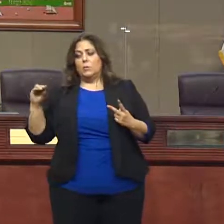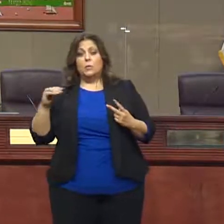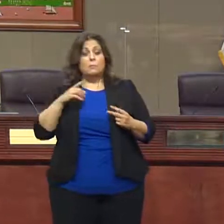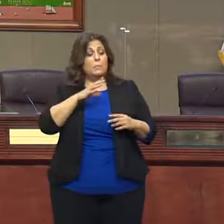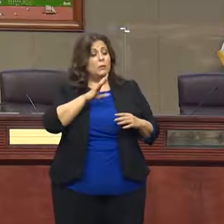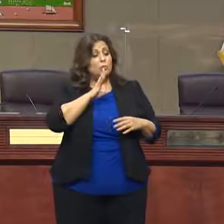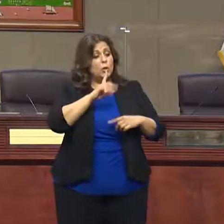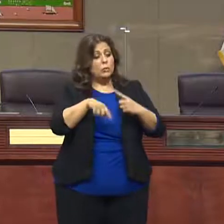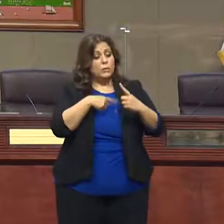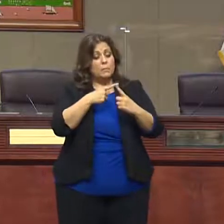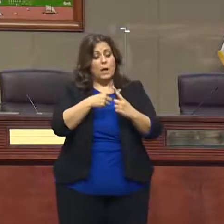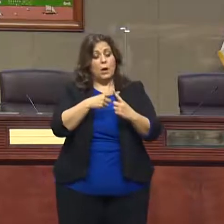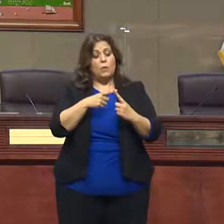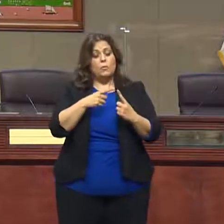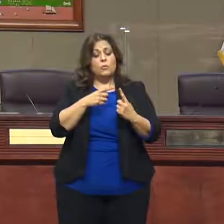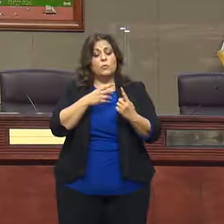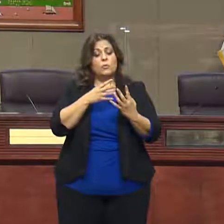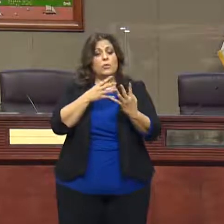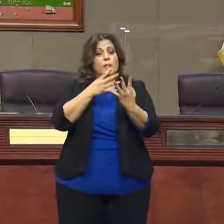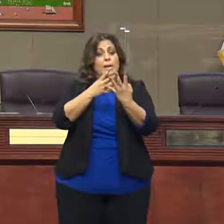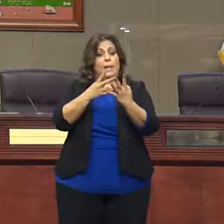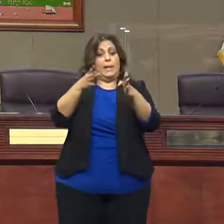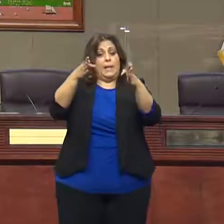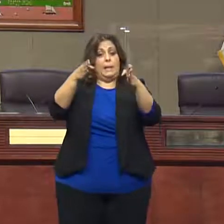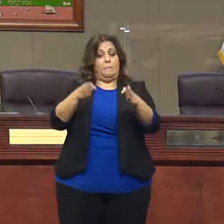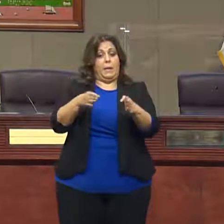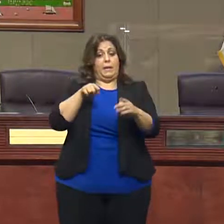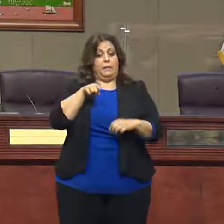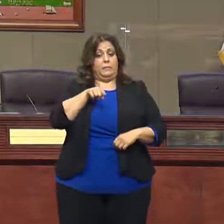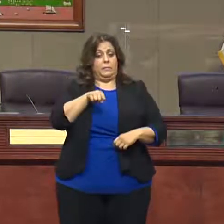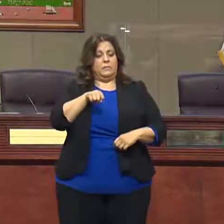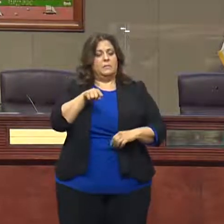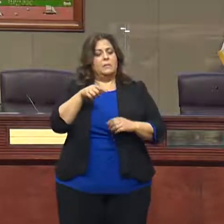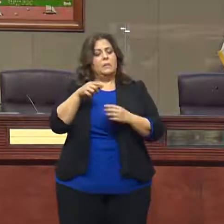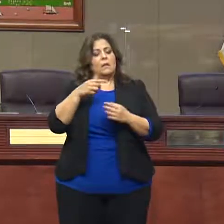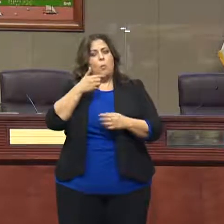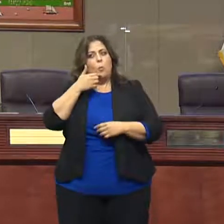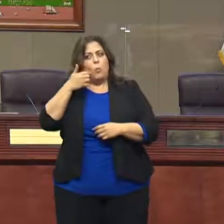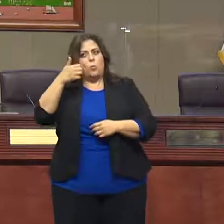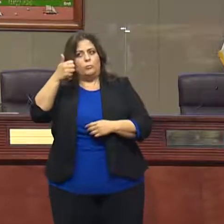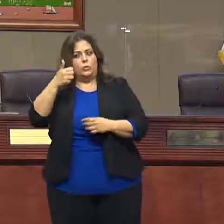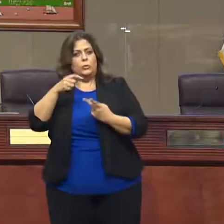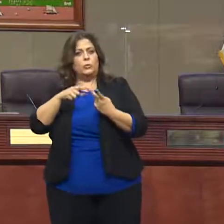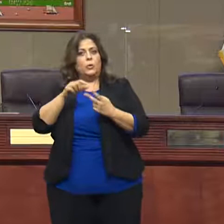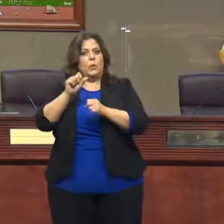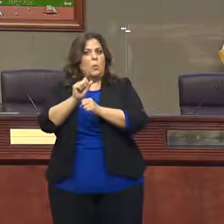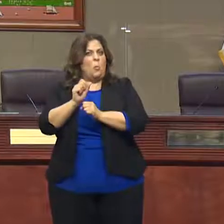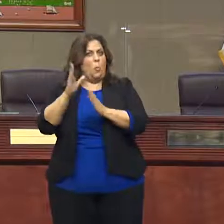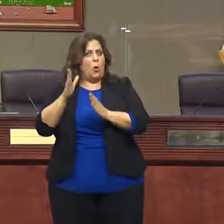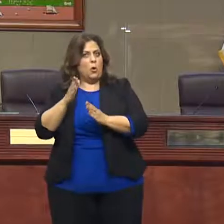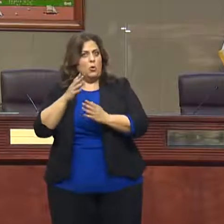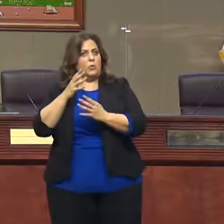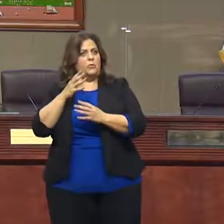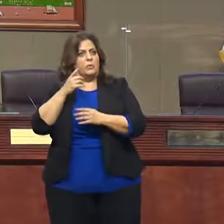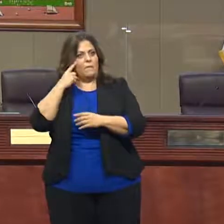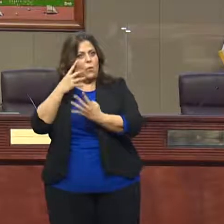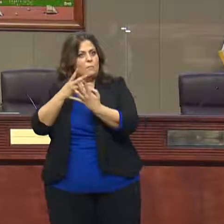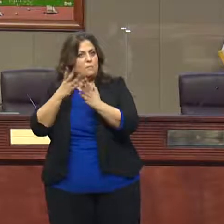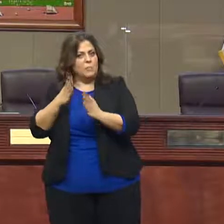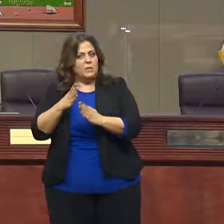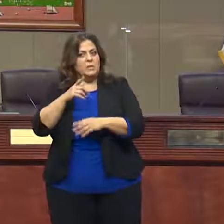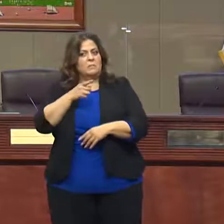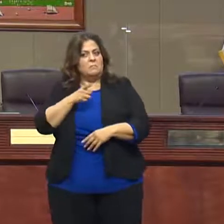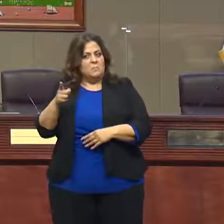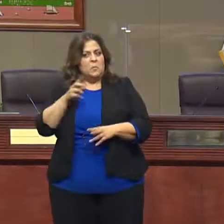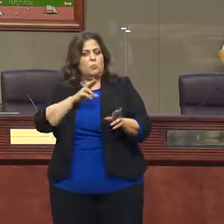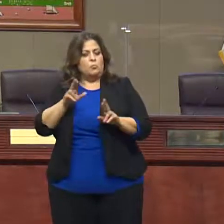inmates that are of the older age about to get vaccines, as well as the workers there, I did have a question about the